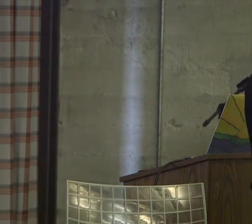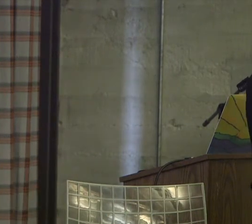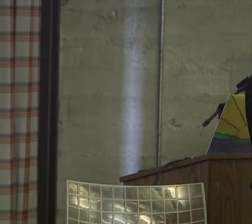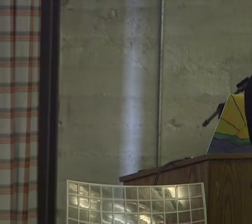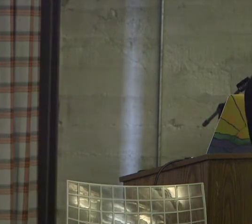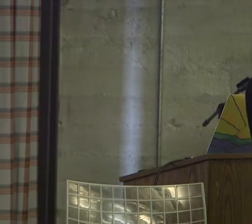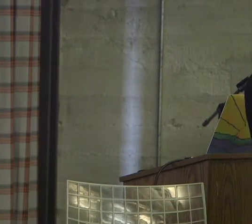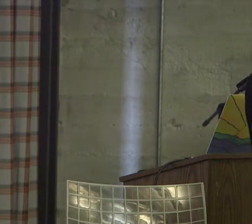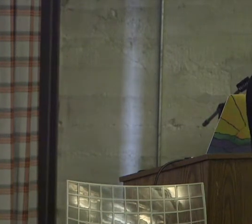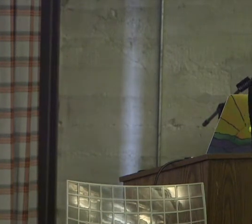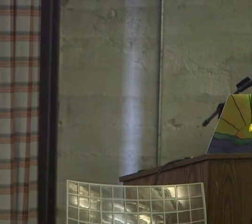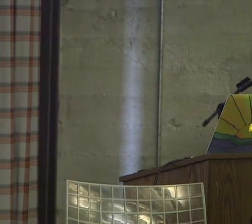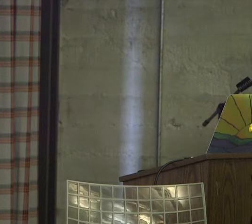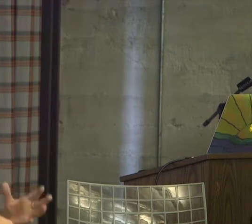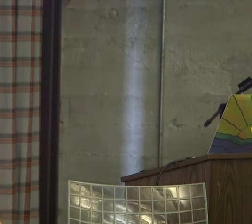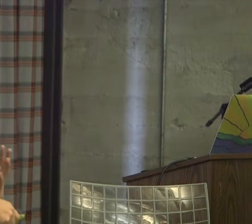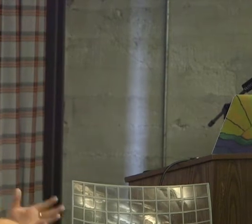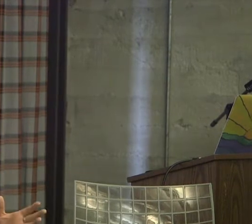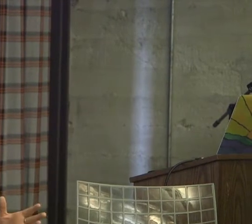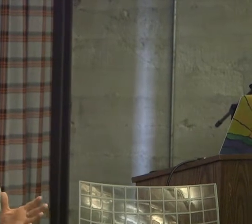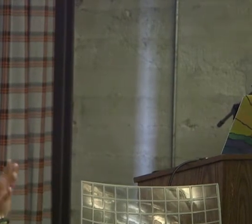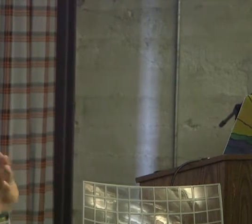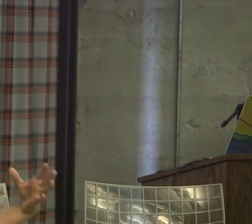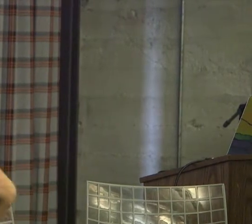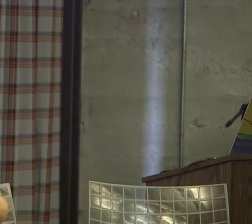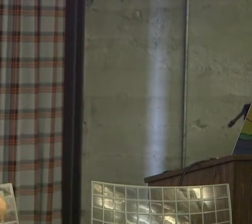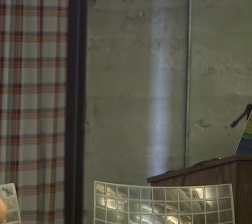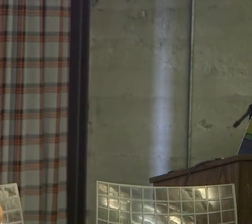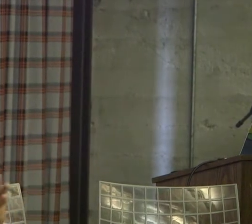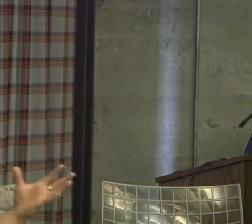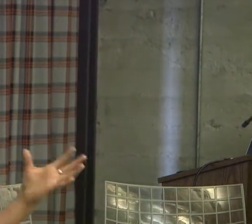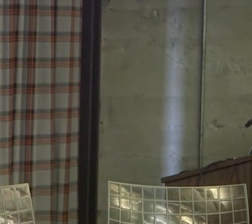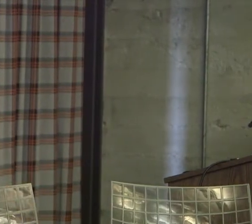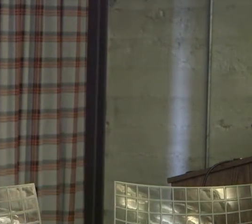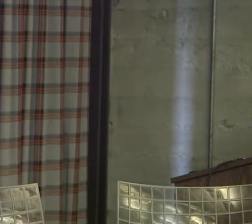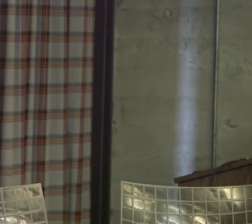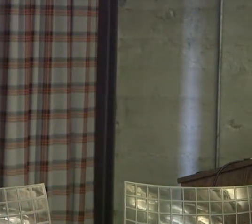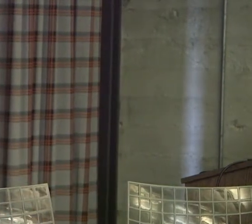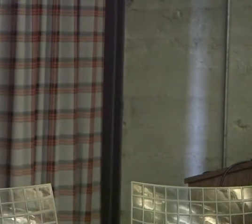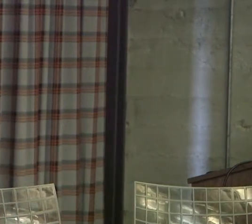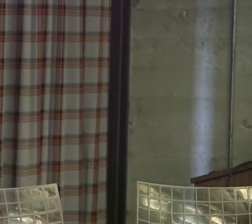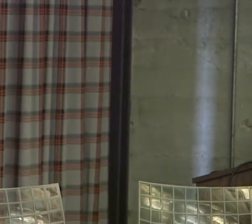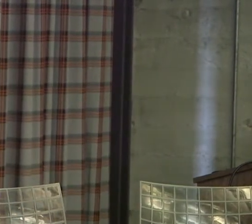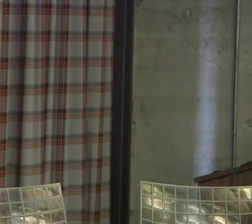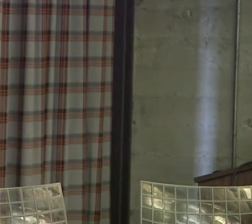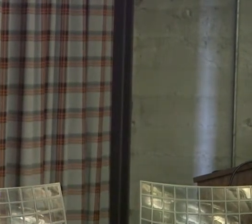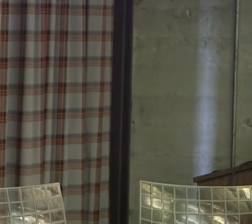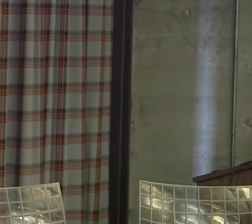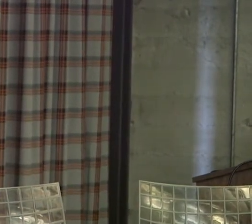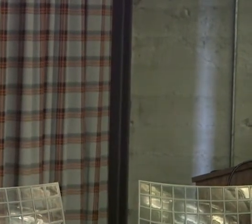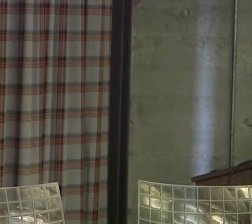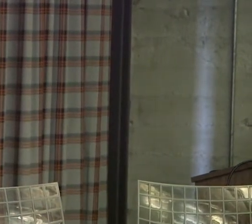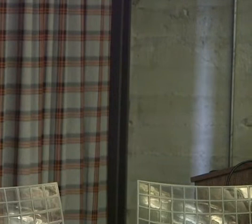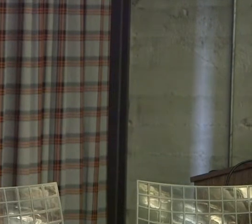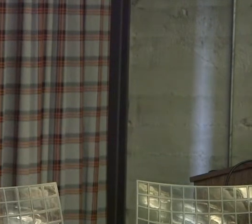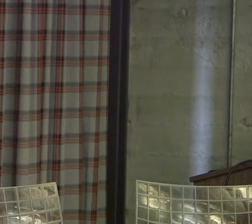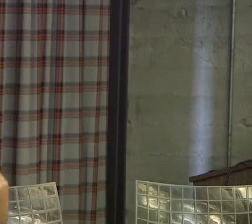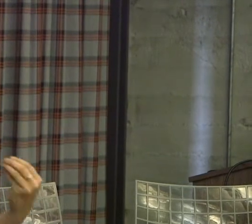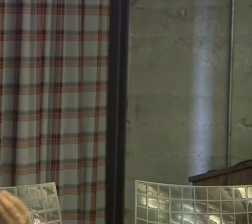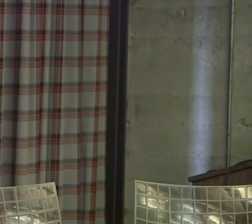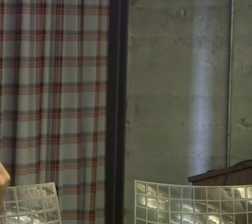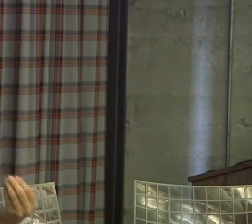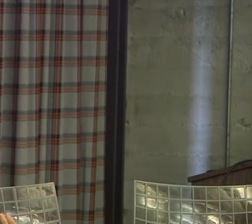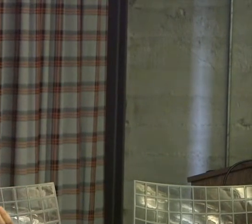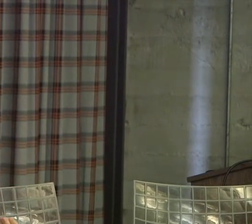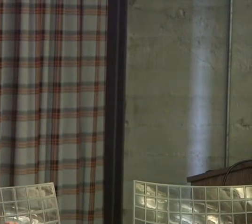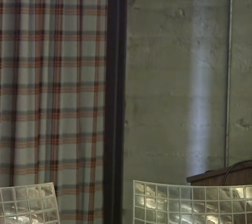in an underrepresented group, you need to have empathy for what it looks like to try to understand that experience totally outside of your own. And